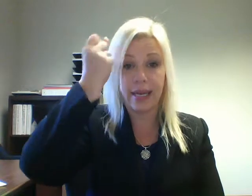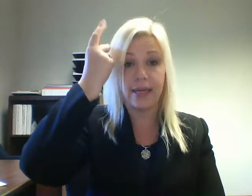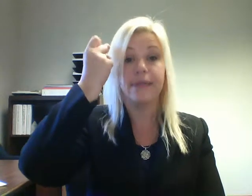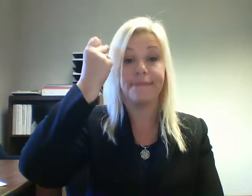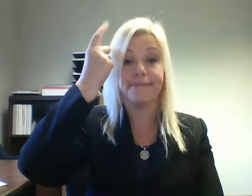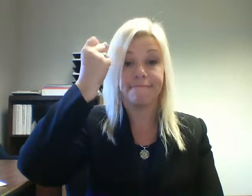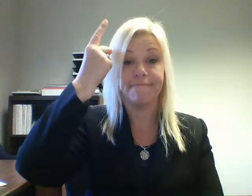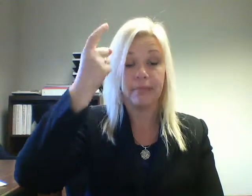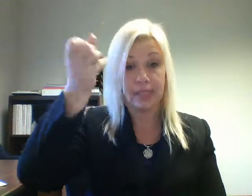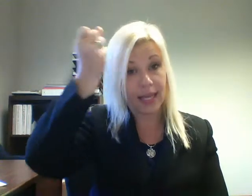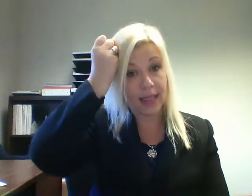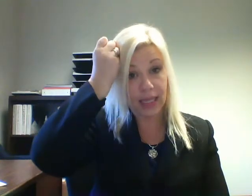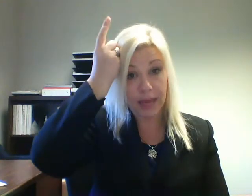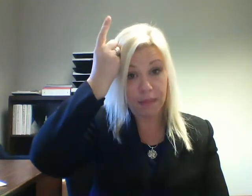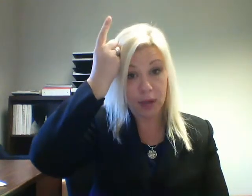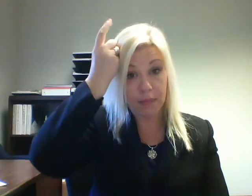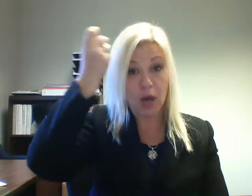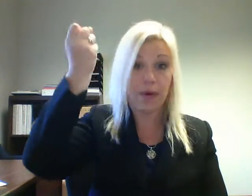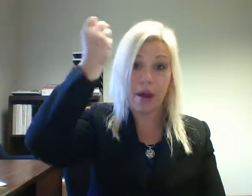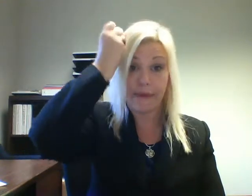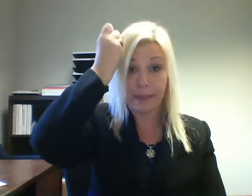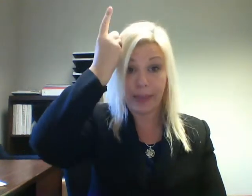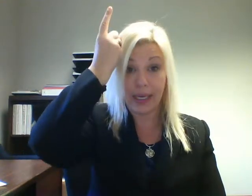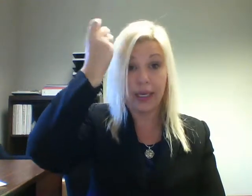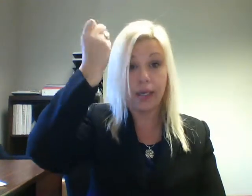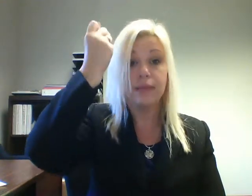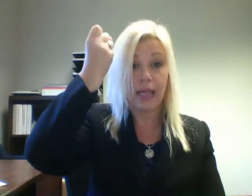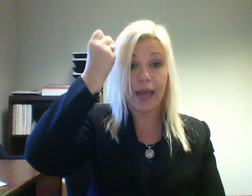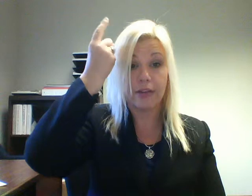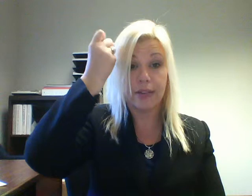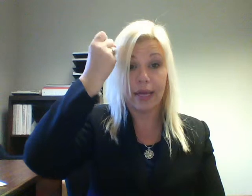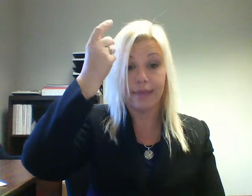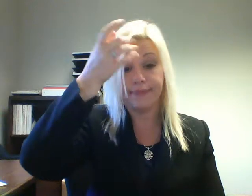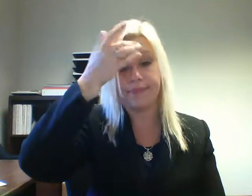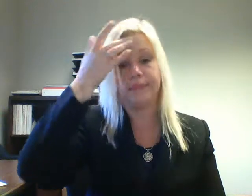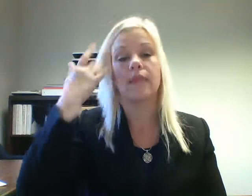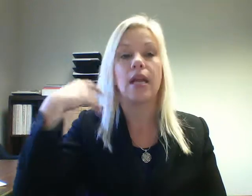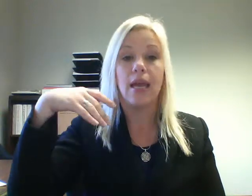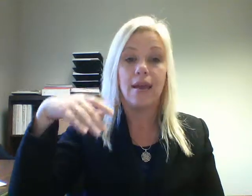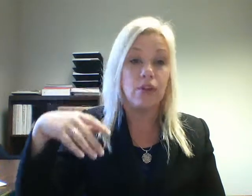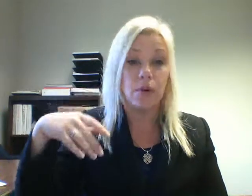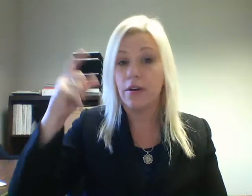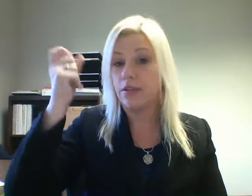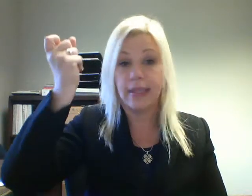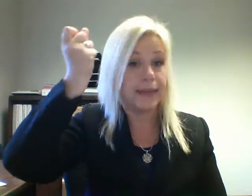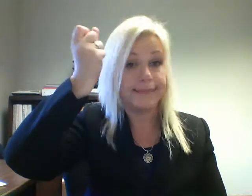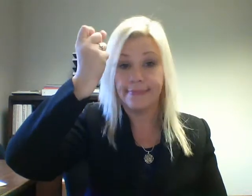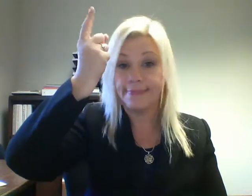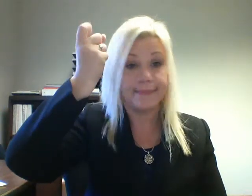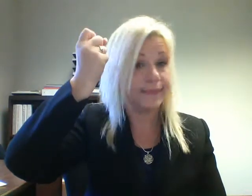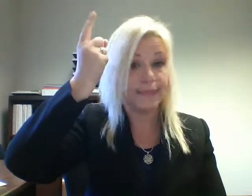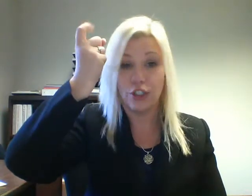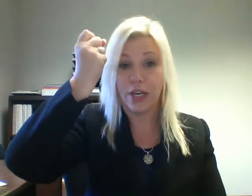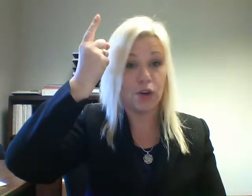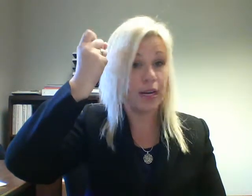understand. It's like the light bulb going off. Ping! I understand. If you don't understand, just shake your head